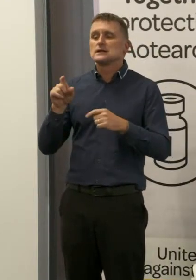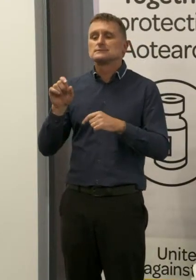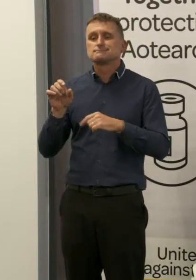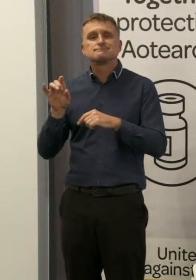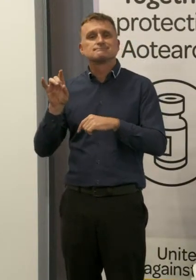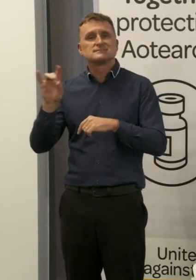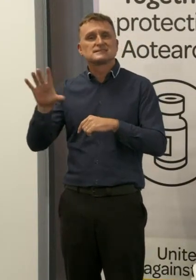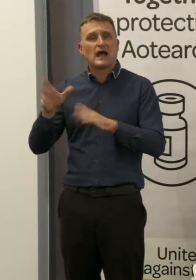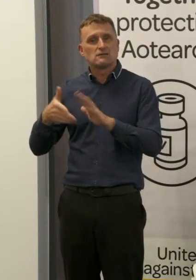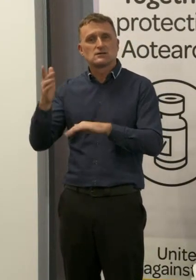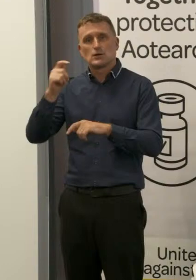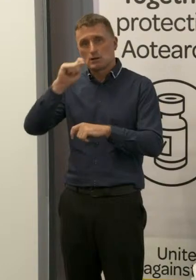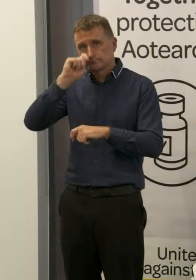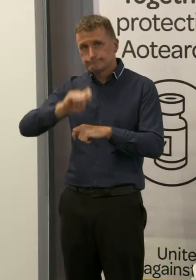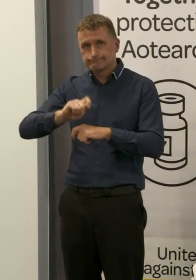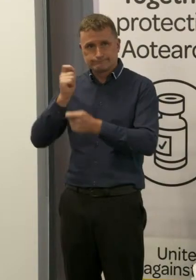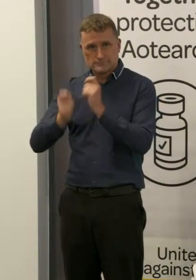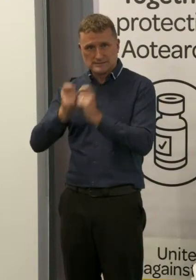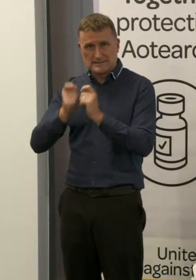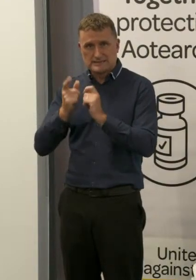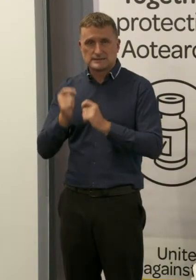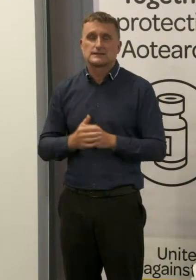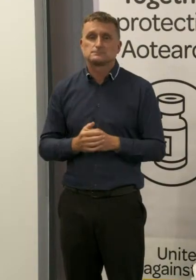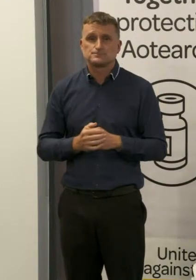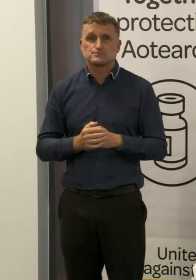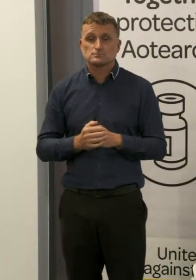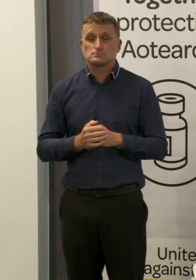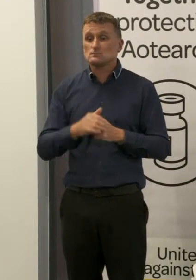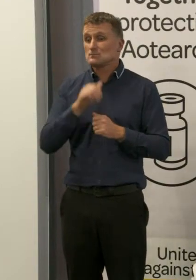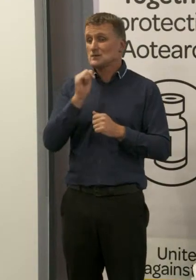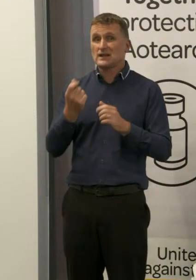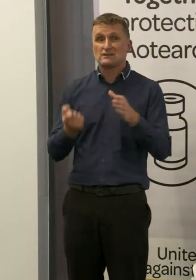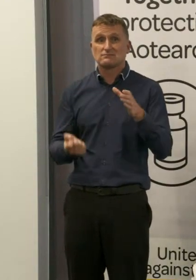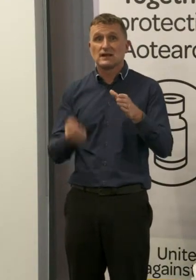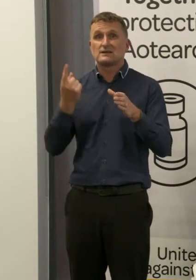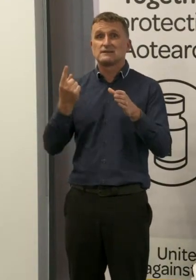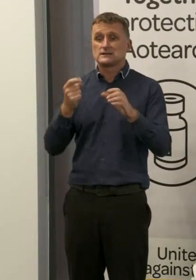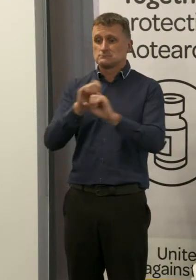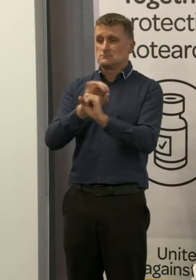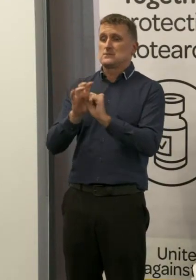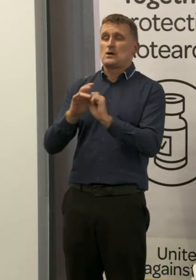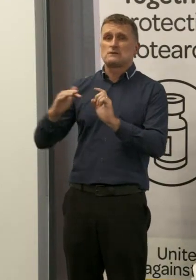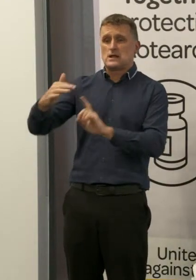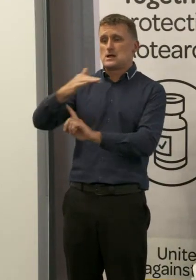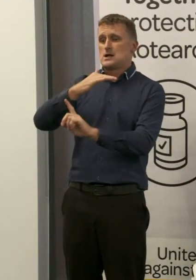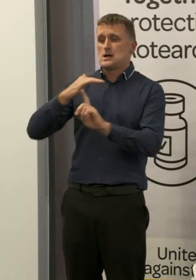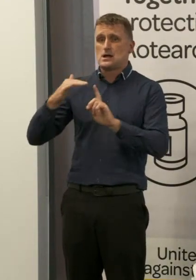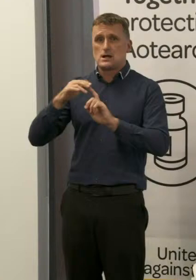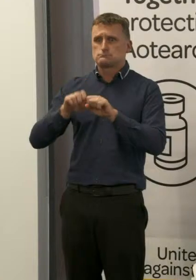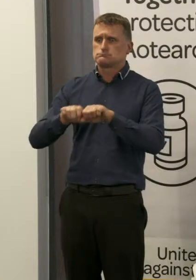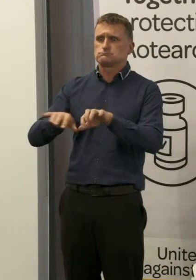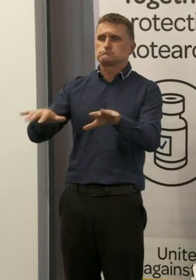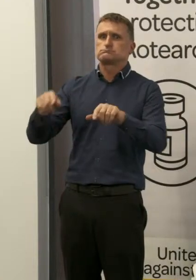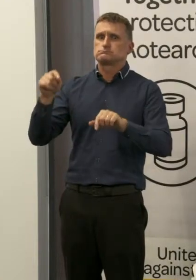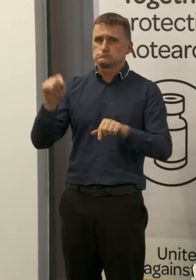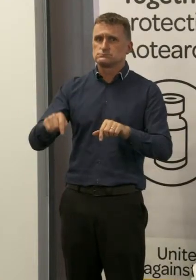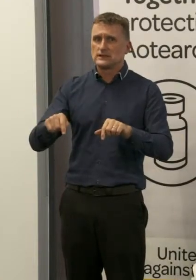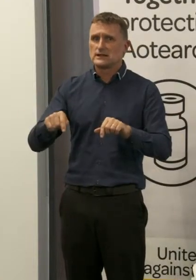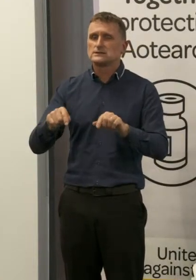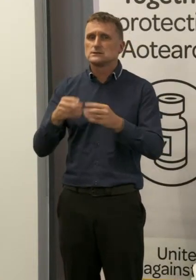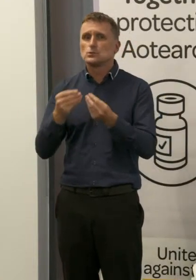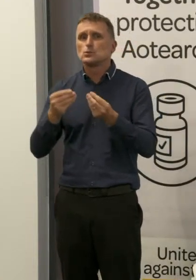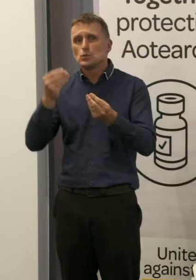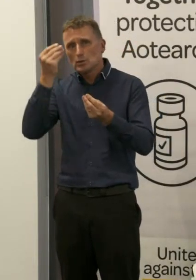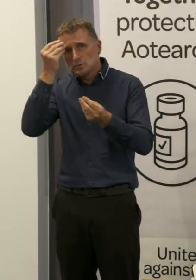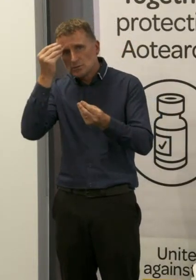focusing our exposure events and any notifications about locations of interest on places that are the highest risk. People might be